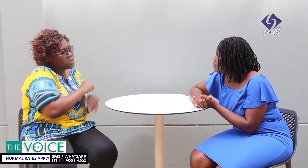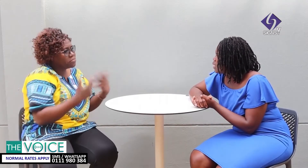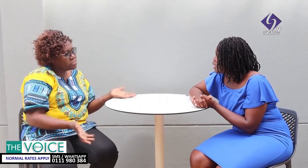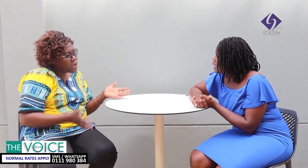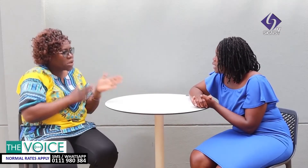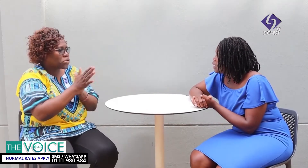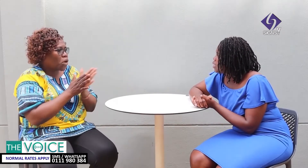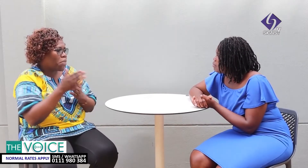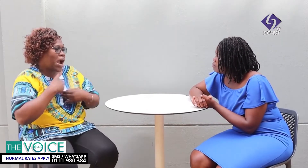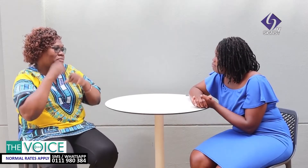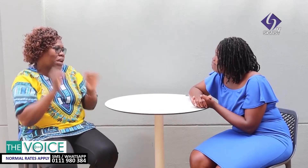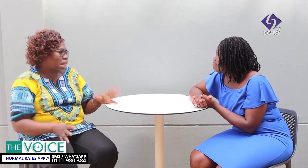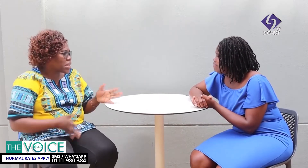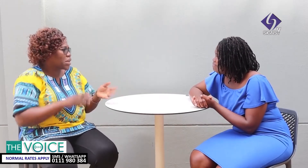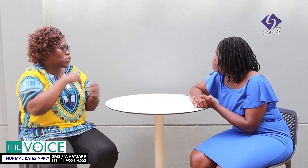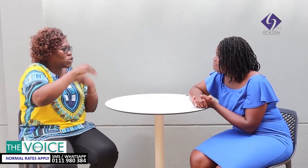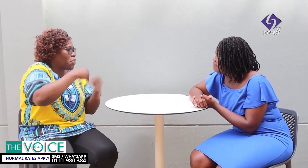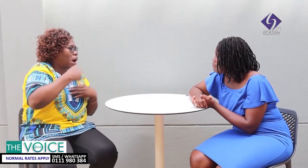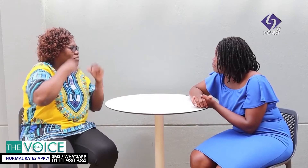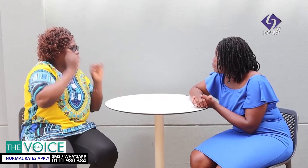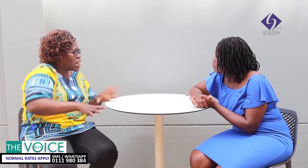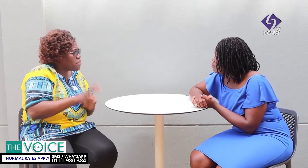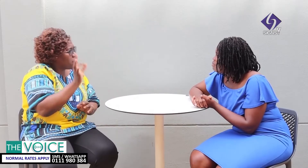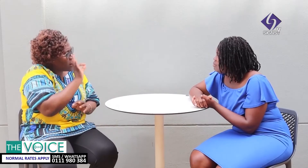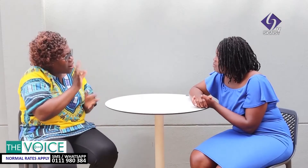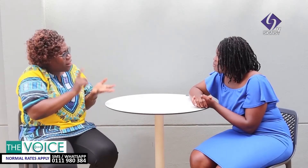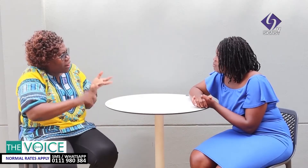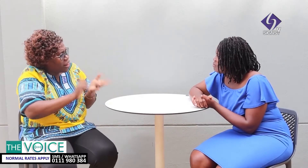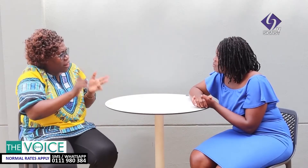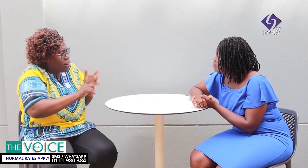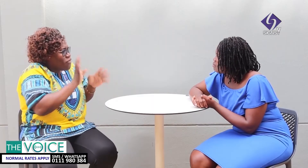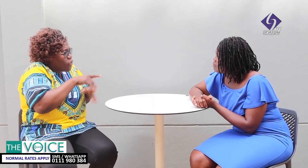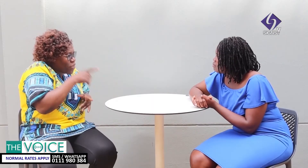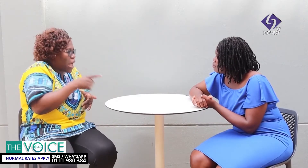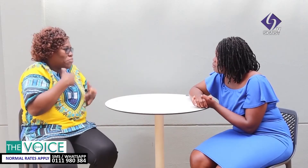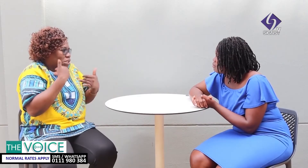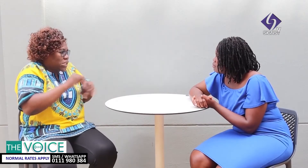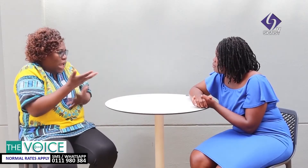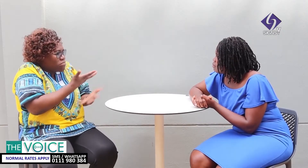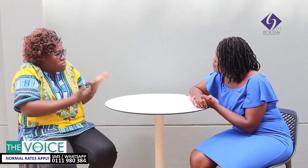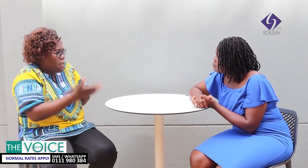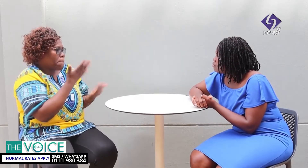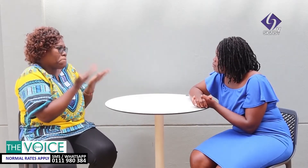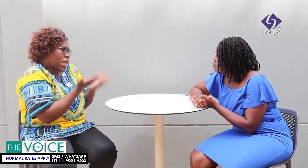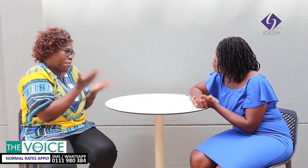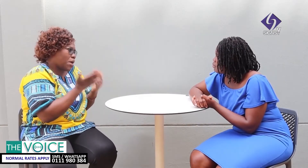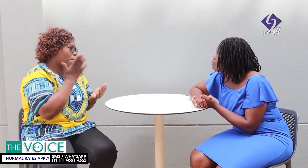me. I want to run away from home. And they'll be really sharing their stories of how maybe their mother is suffering.